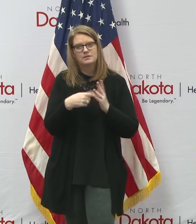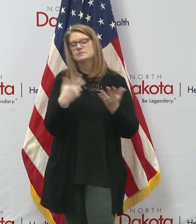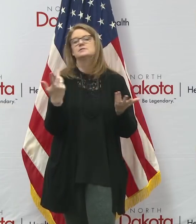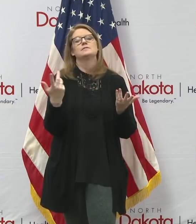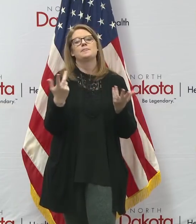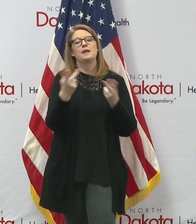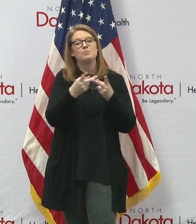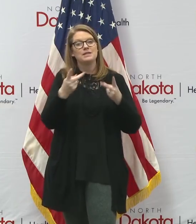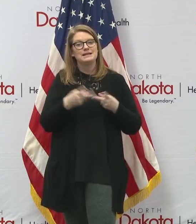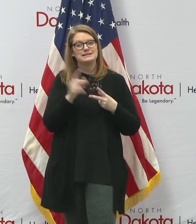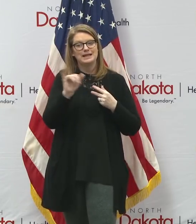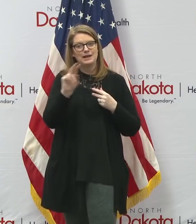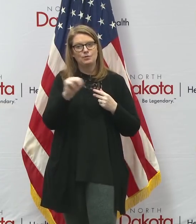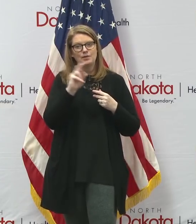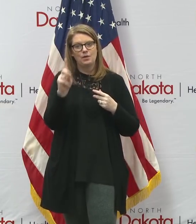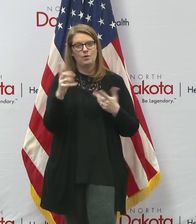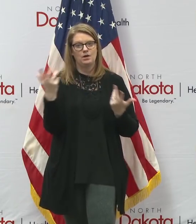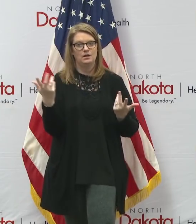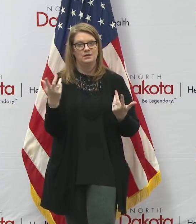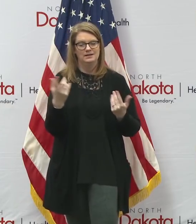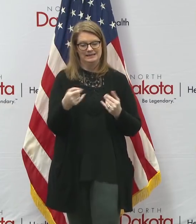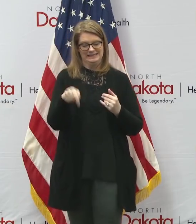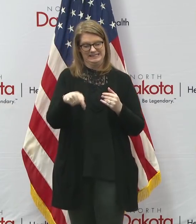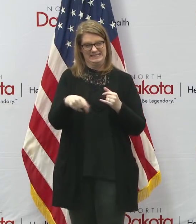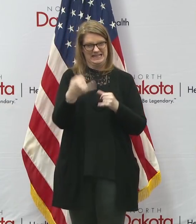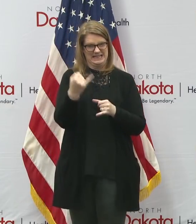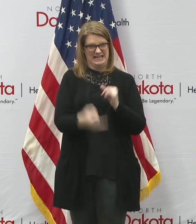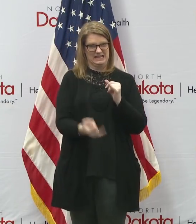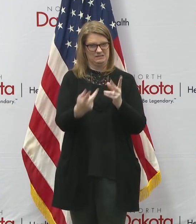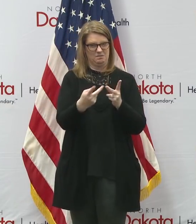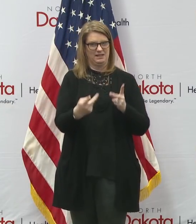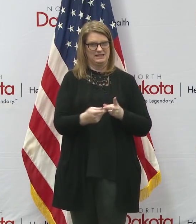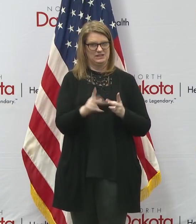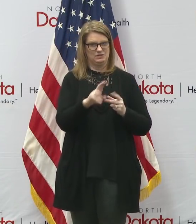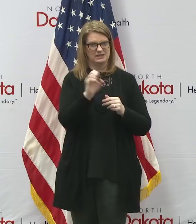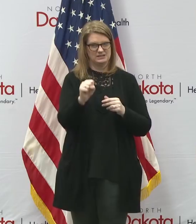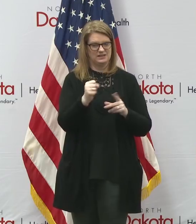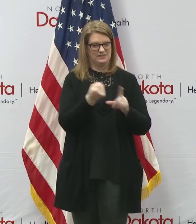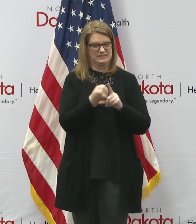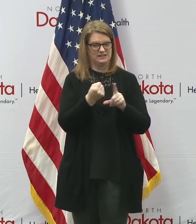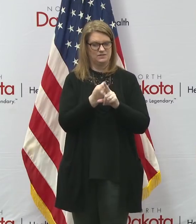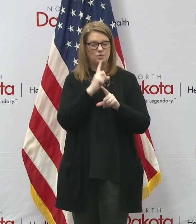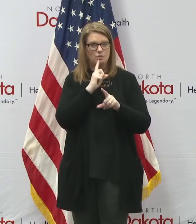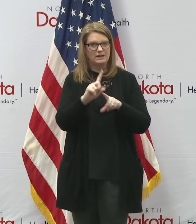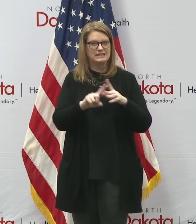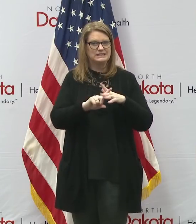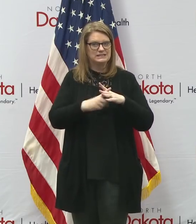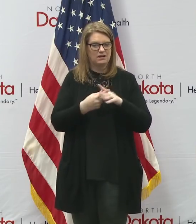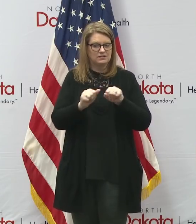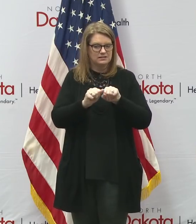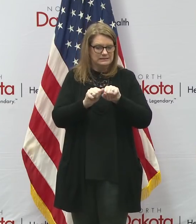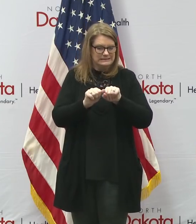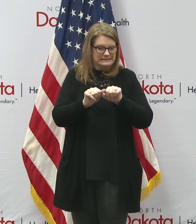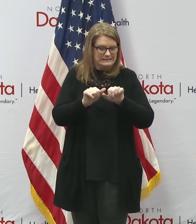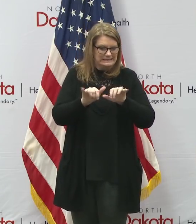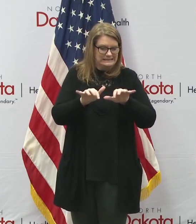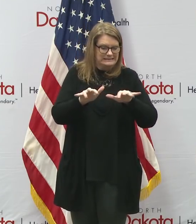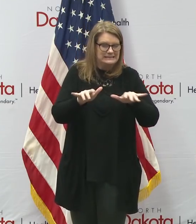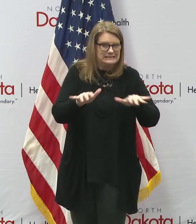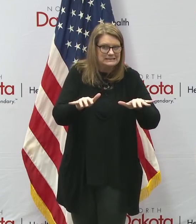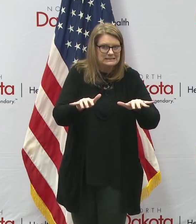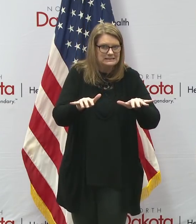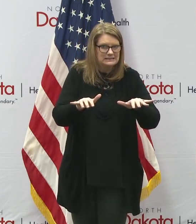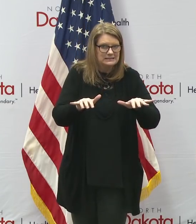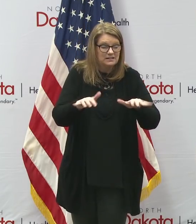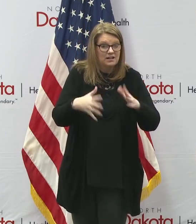places like North Dakota, where if this is one of the last places in the United States for it to reach, will we take advantage of the extra